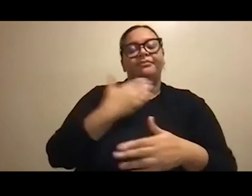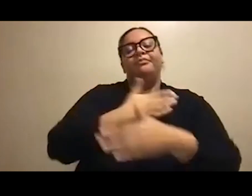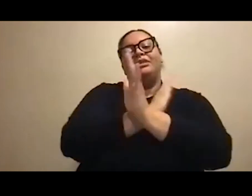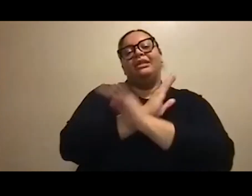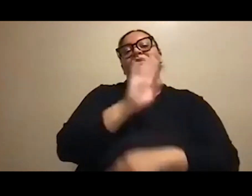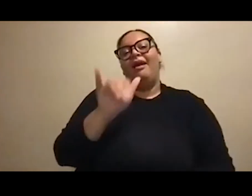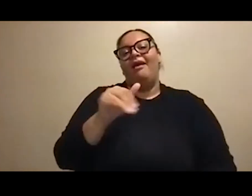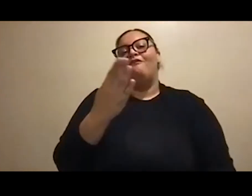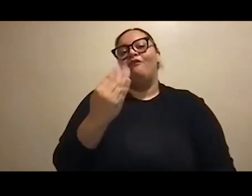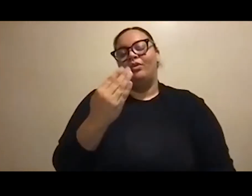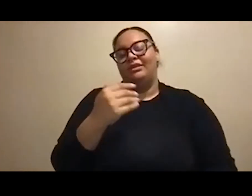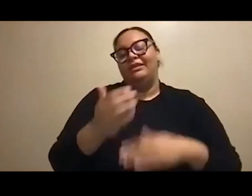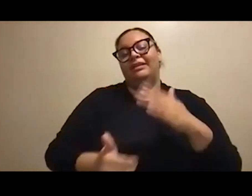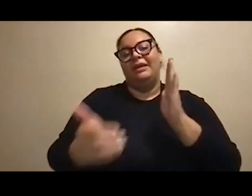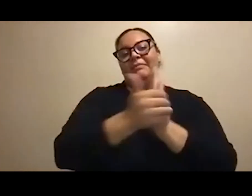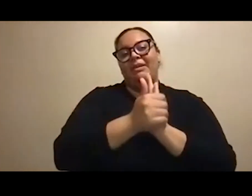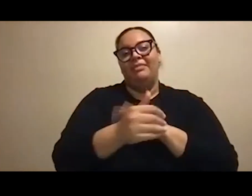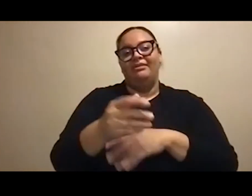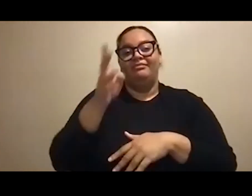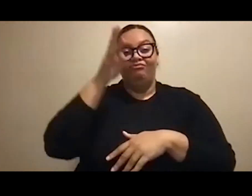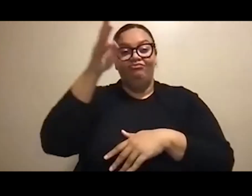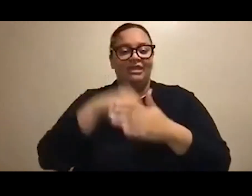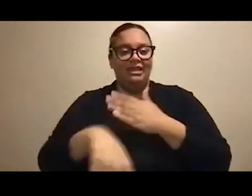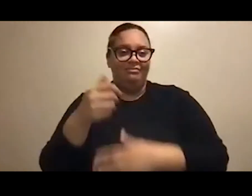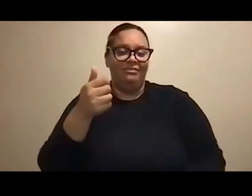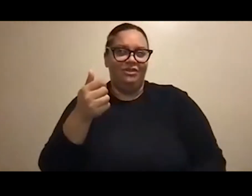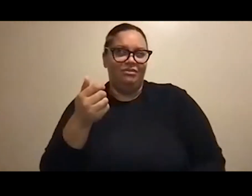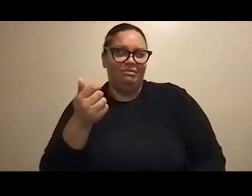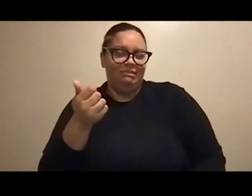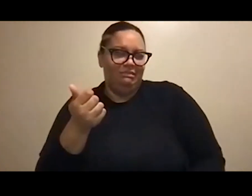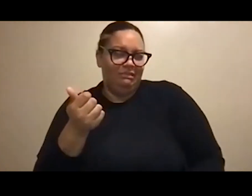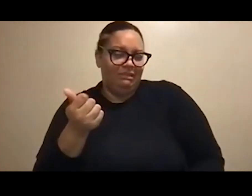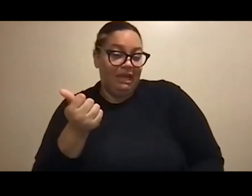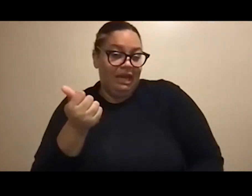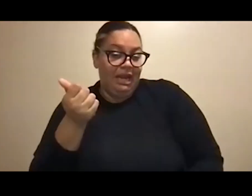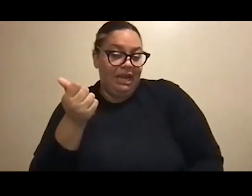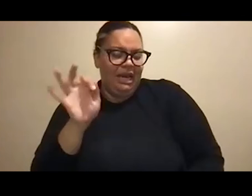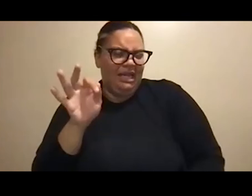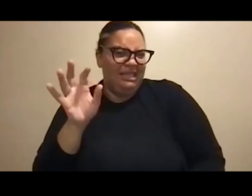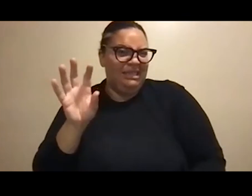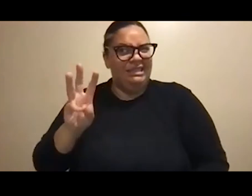1868. Okay, let me take a short sip here.